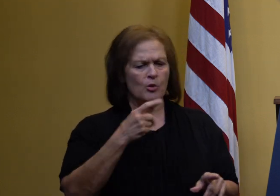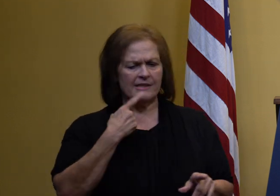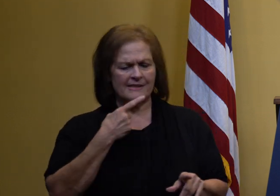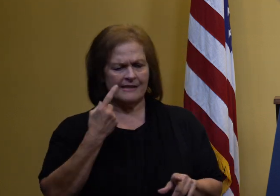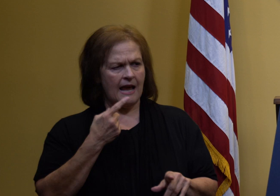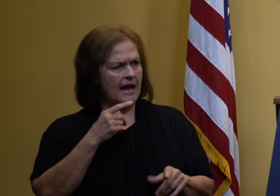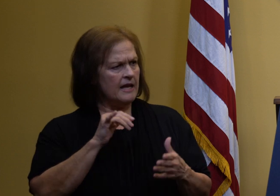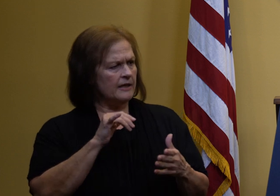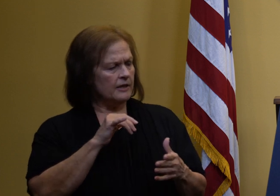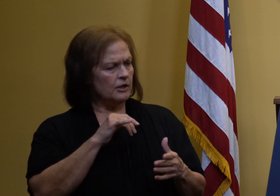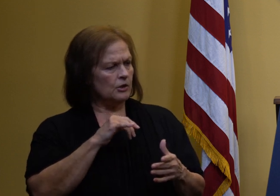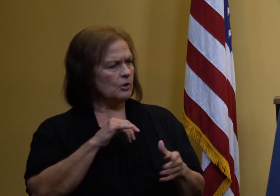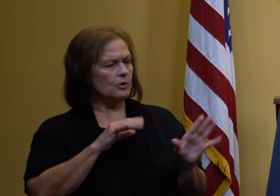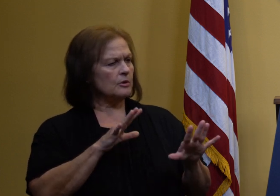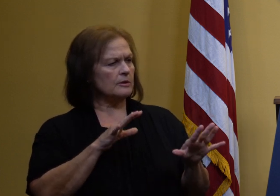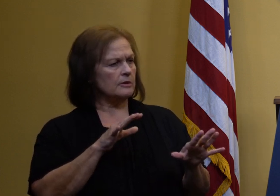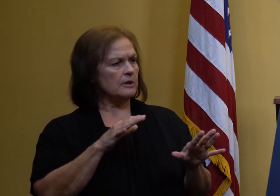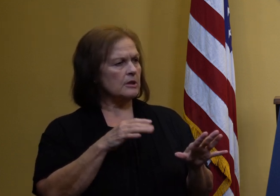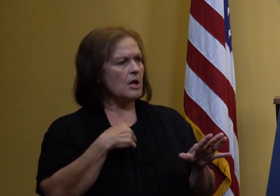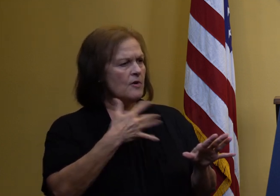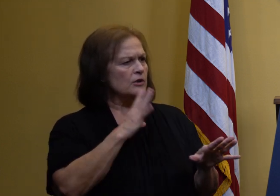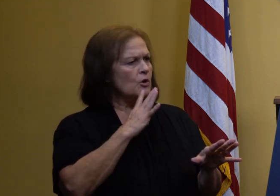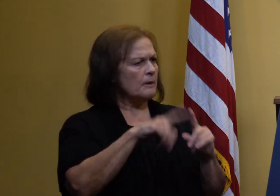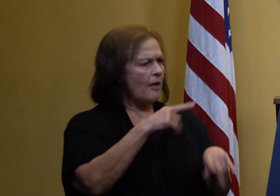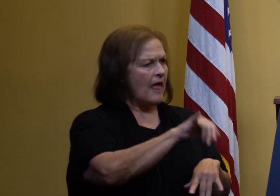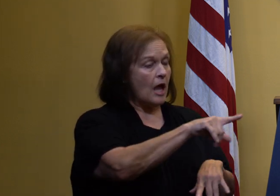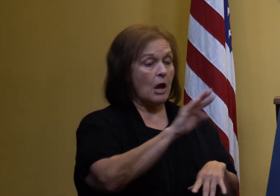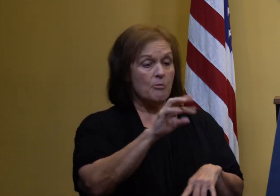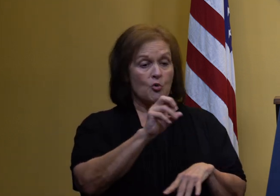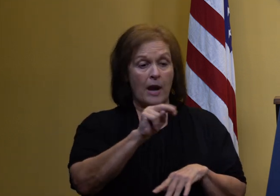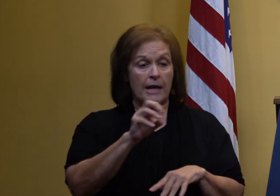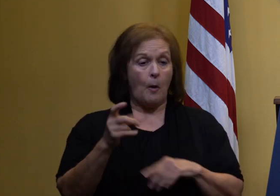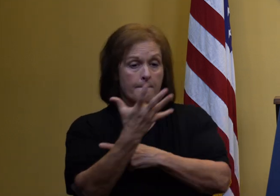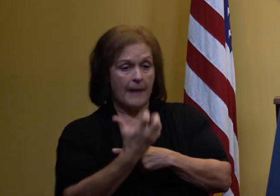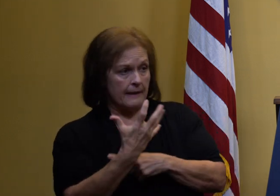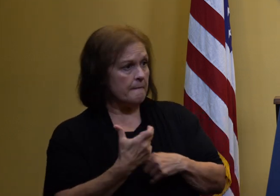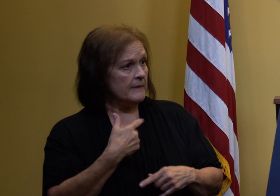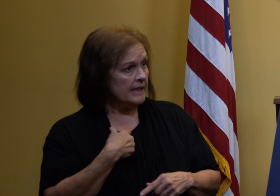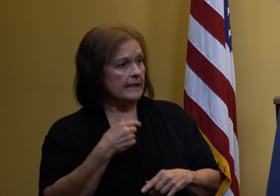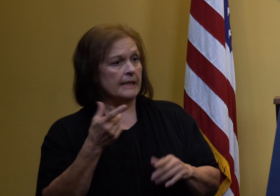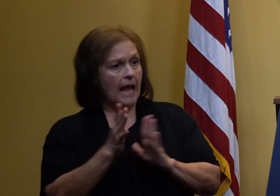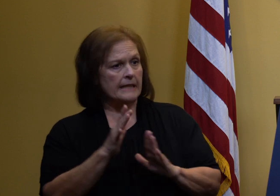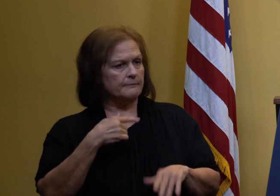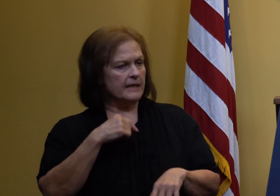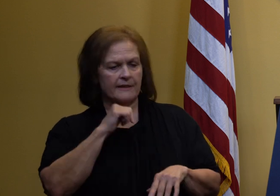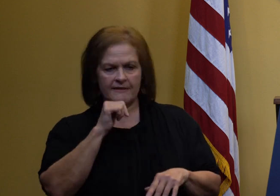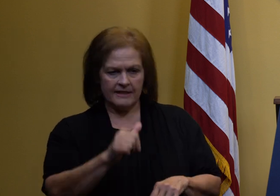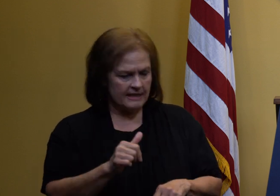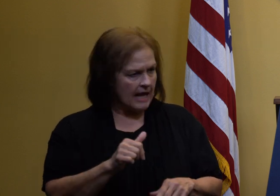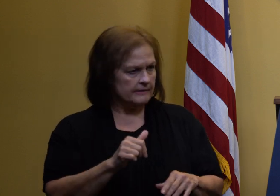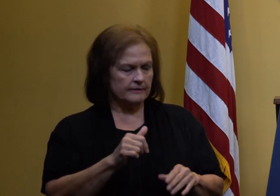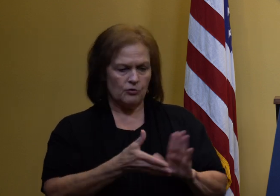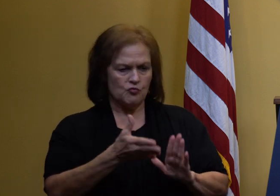that council race. I'm sorry, can you just clarify? I've shared that with you already. Okay. Moreno begged me to stay out of the at-large race,